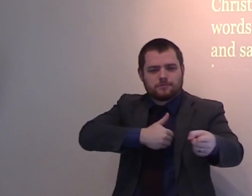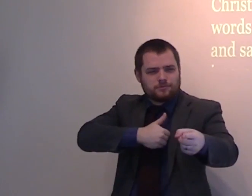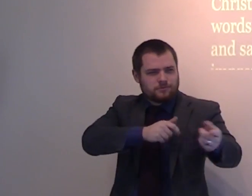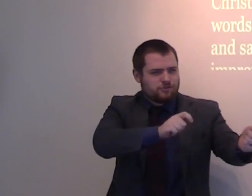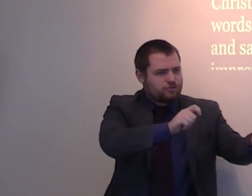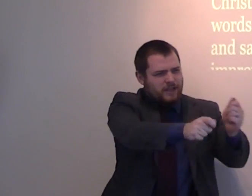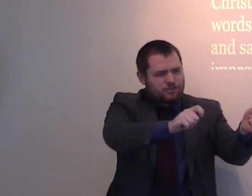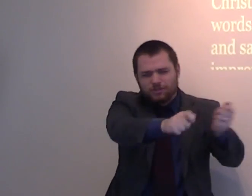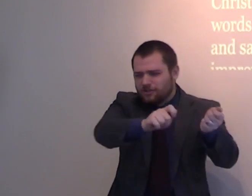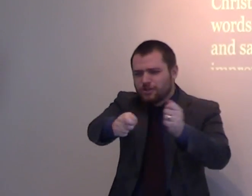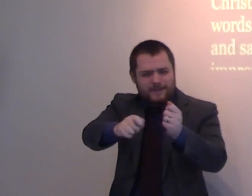And saves them.